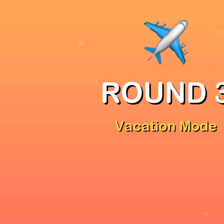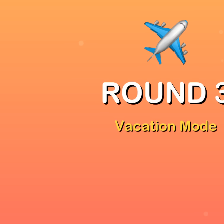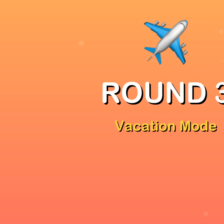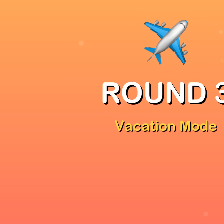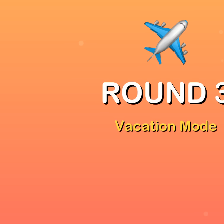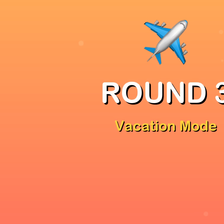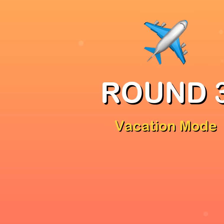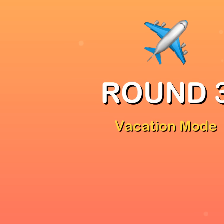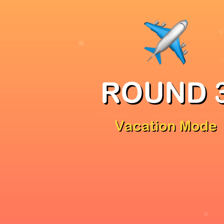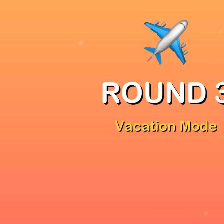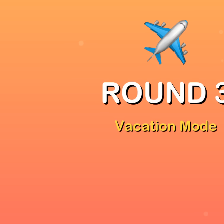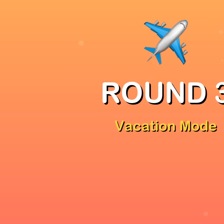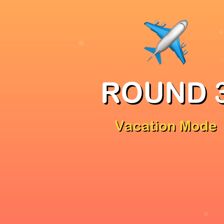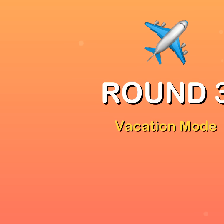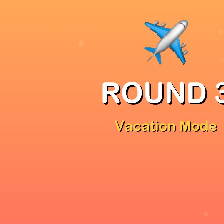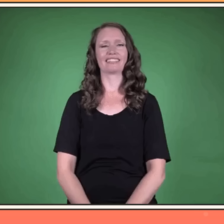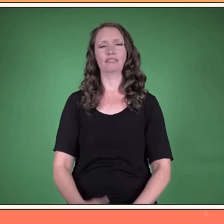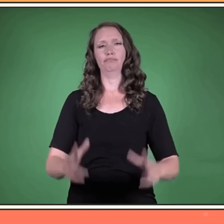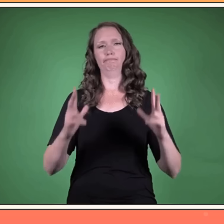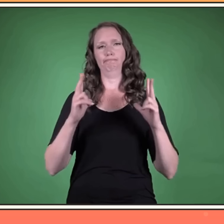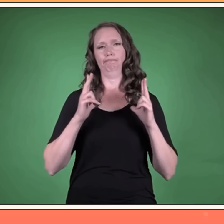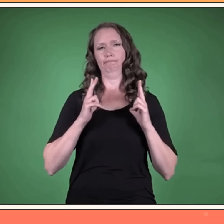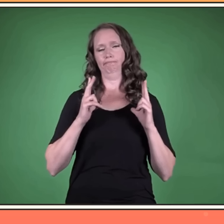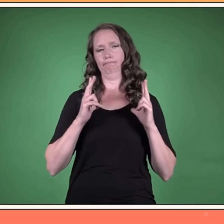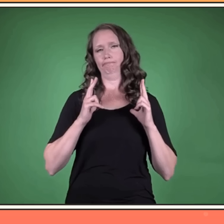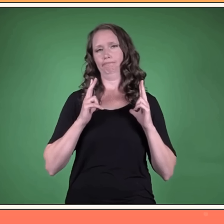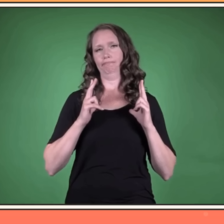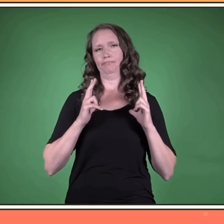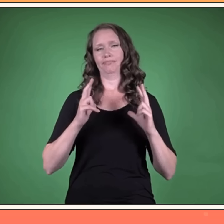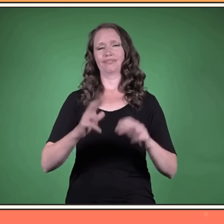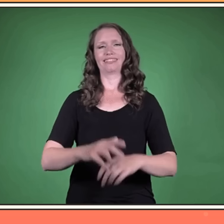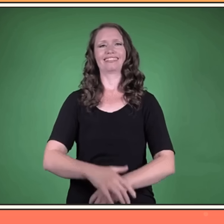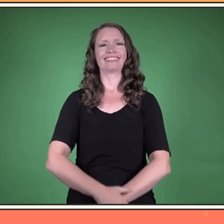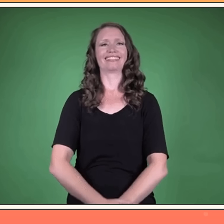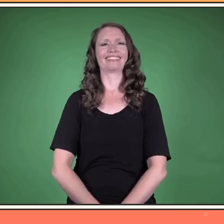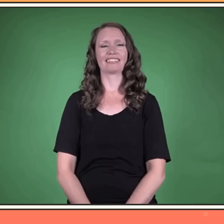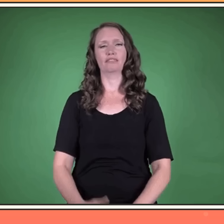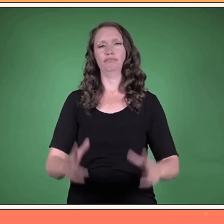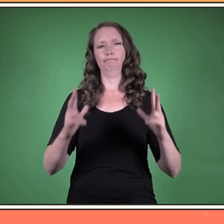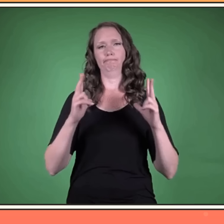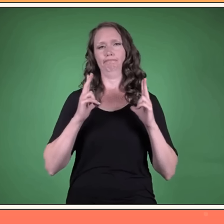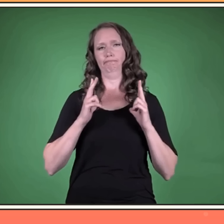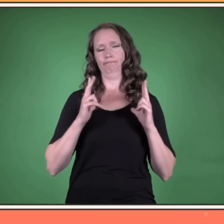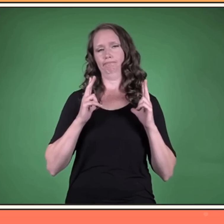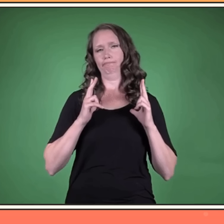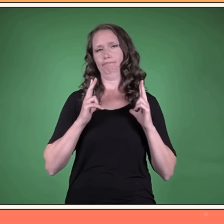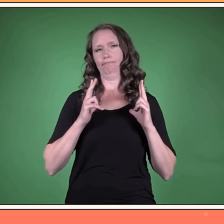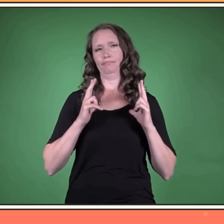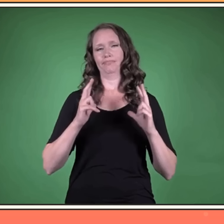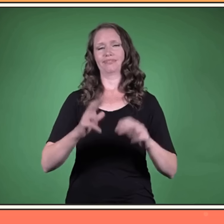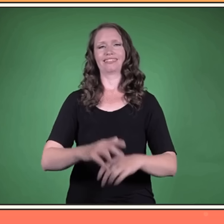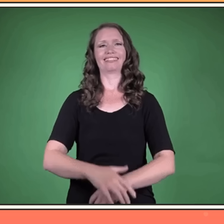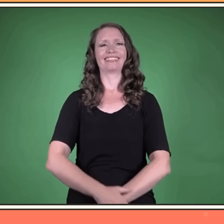Cookout cravings. No work, no school, just time off.